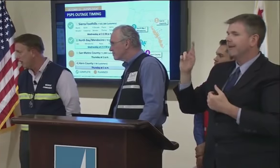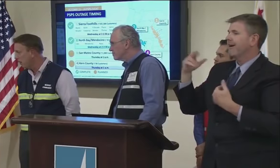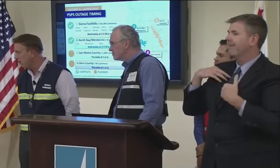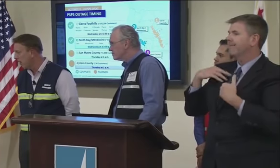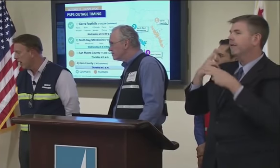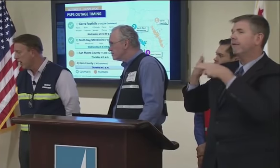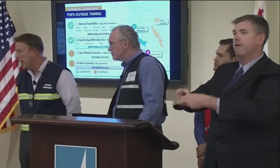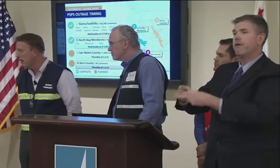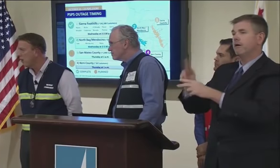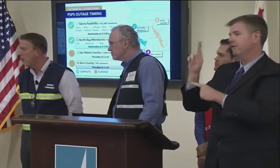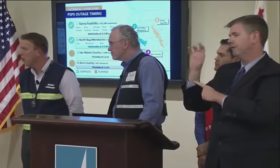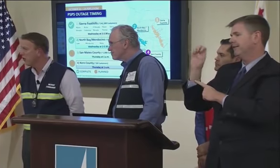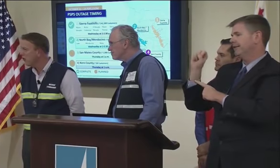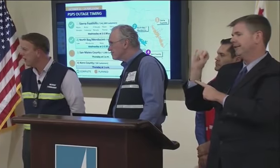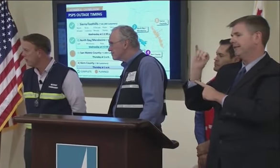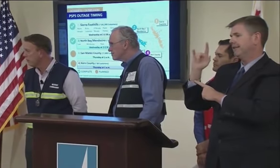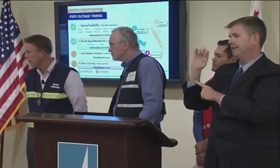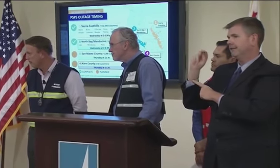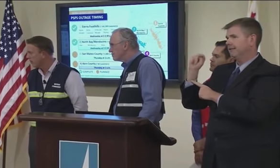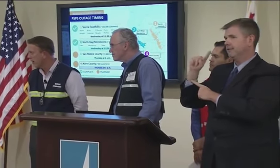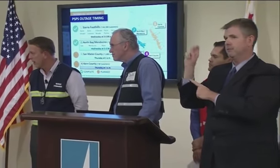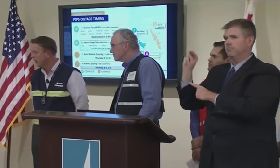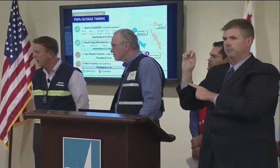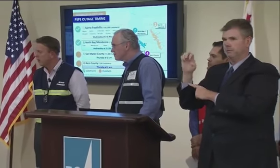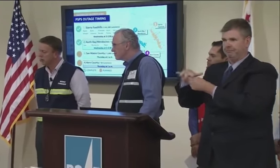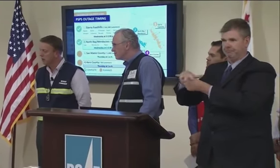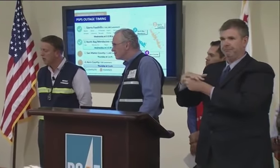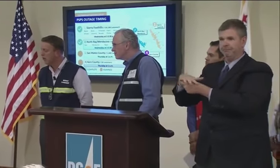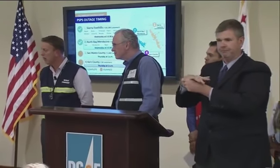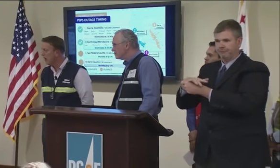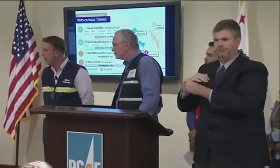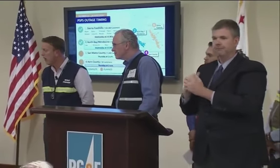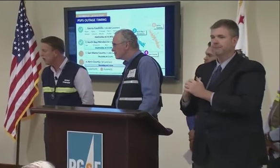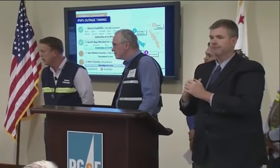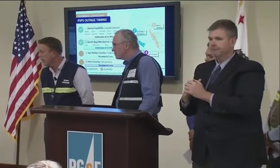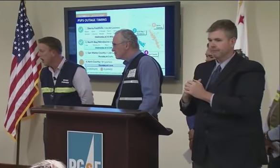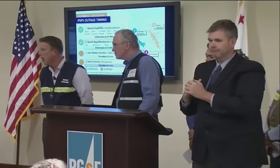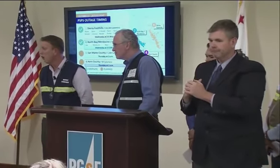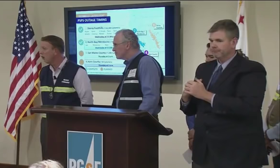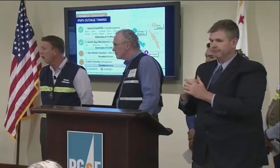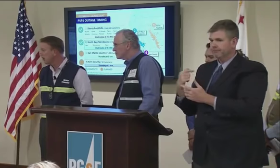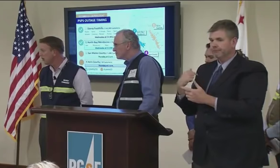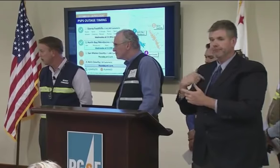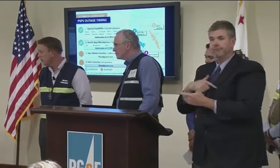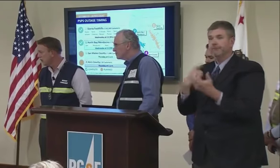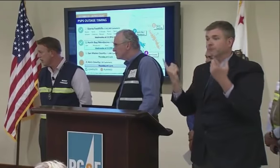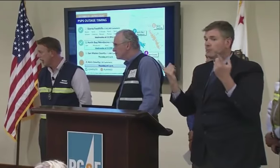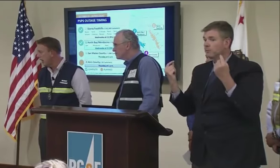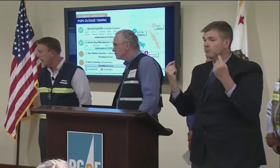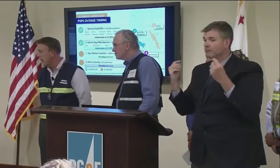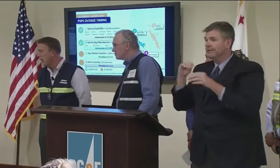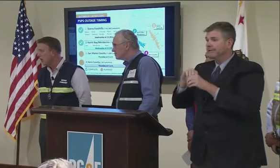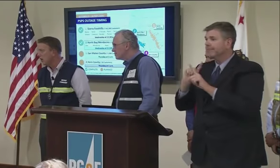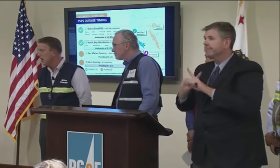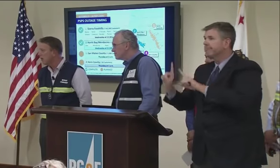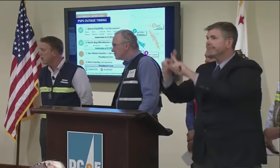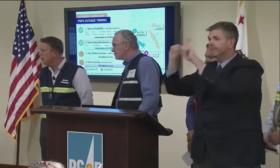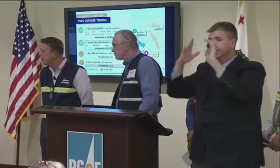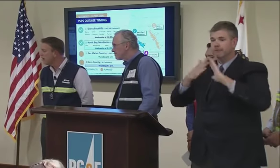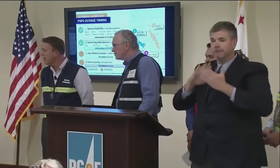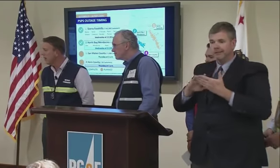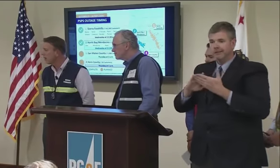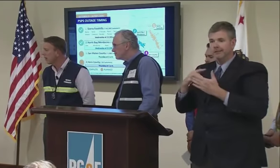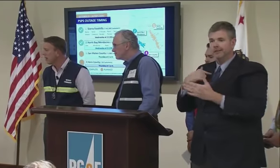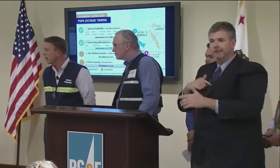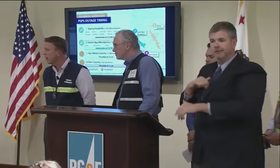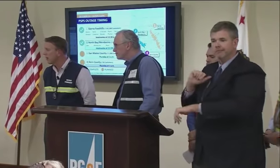interconnection hubs. And what we're doing in places like the communities that I mentioned are looking to do just that. You have